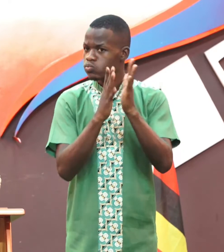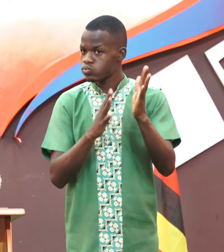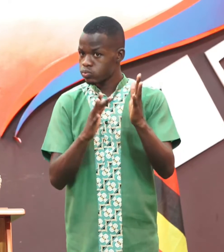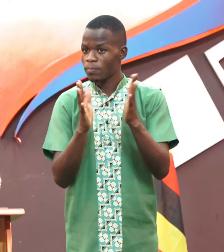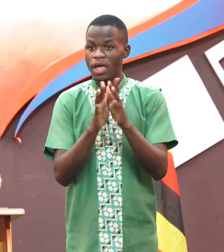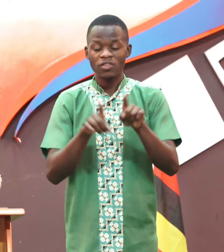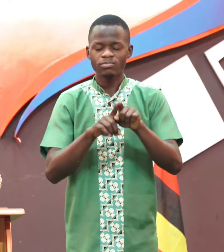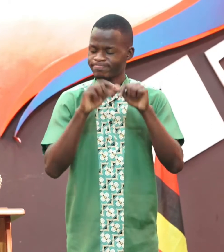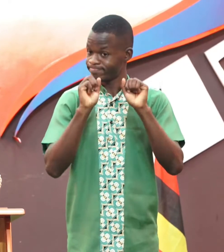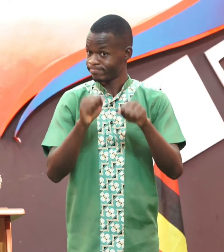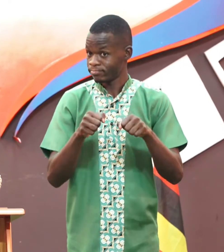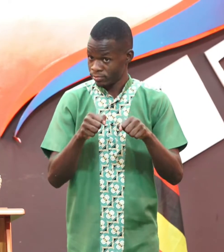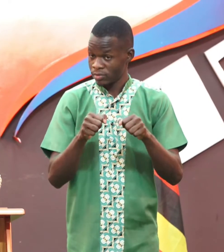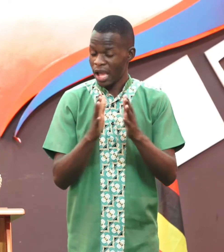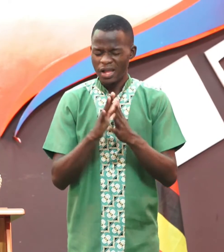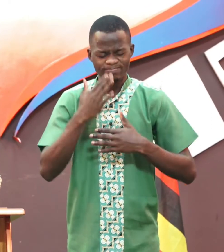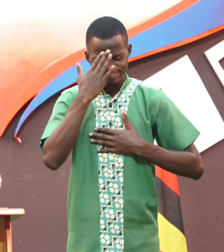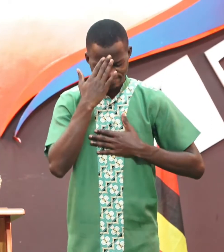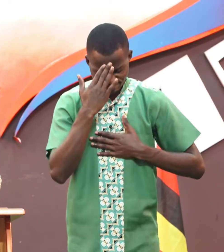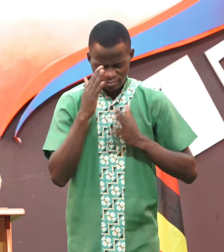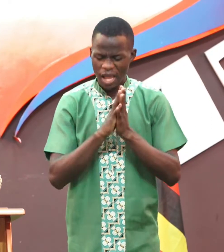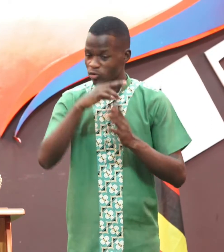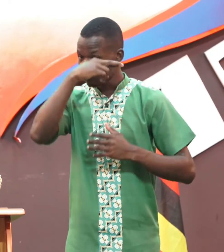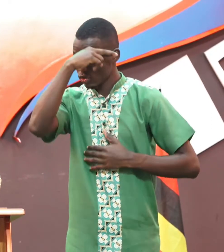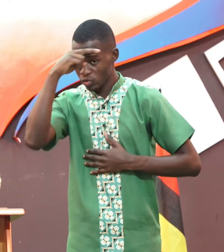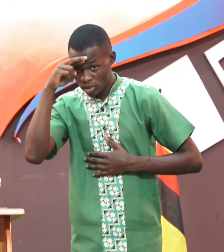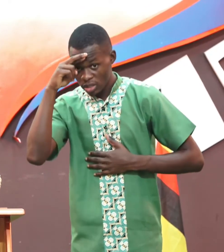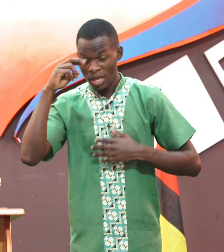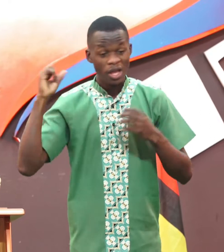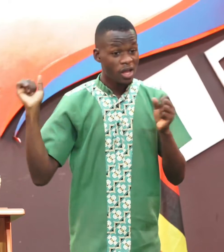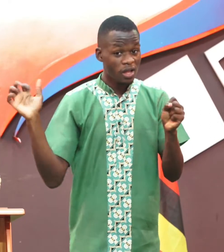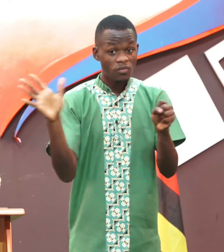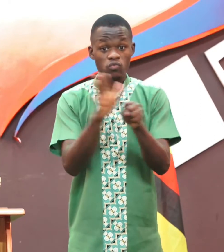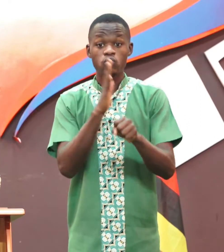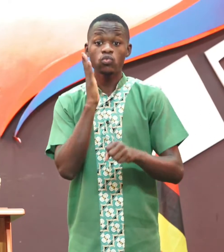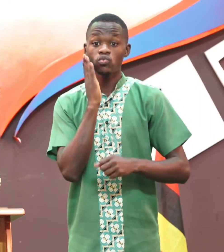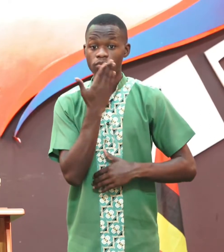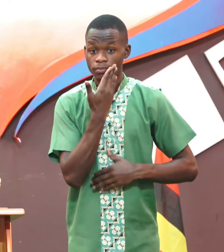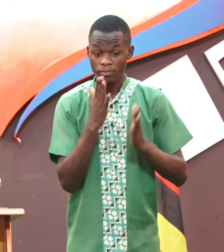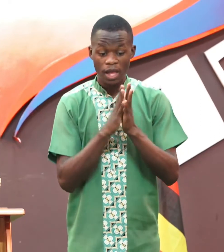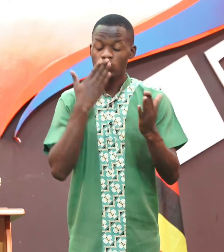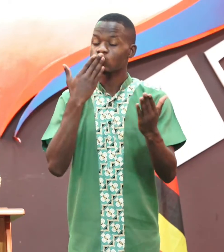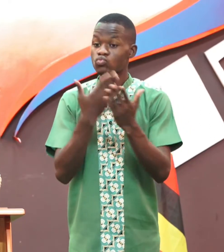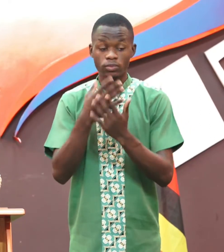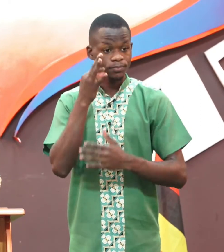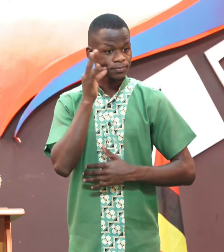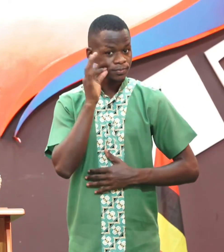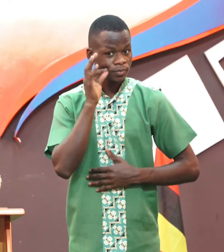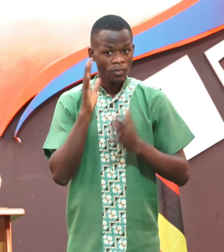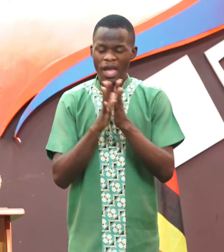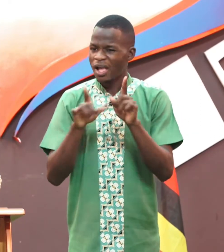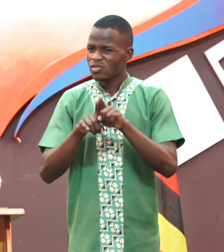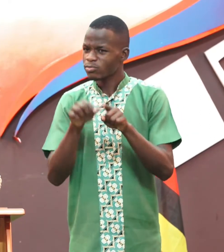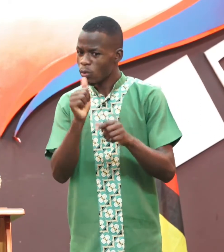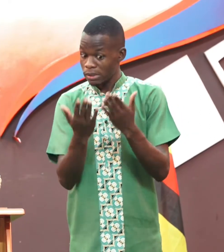then peaceable, gentle, reasonable, full of mercy and good fruits,